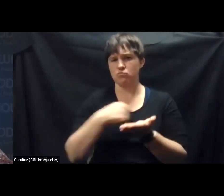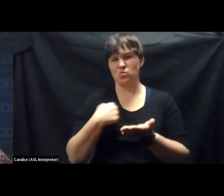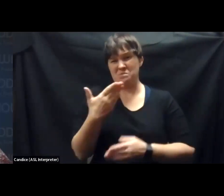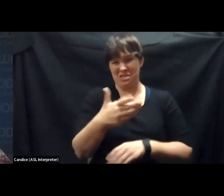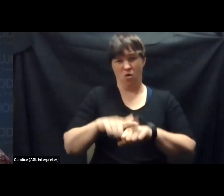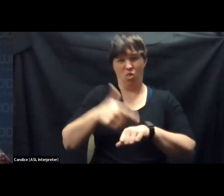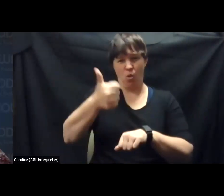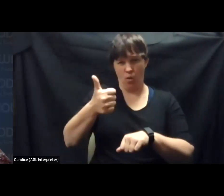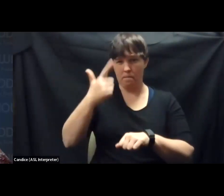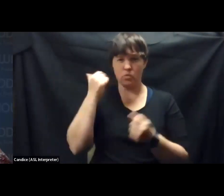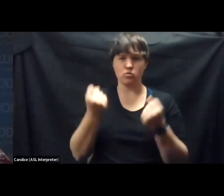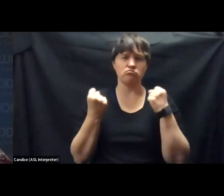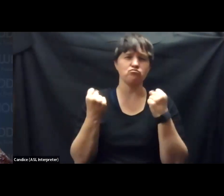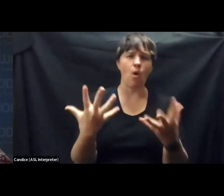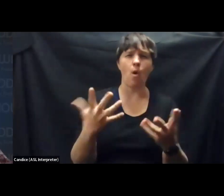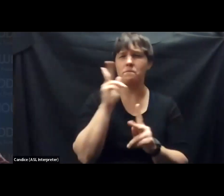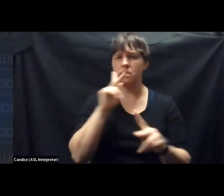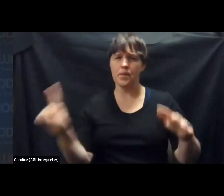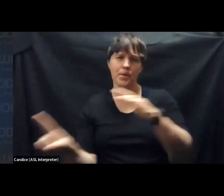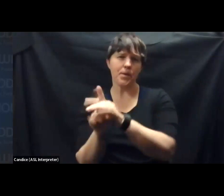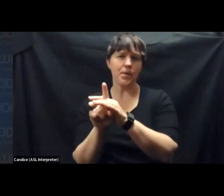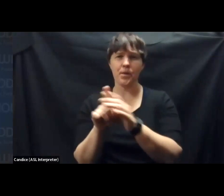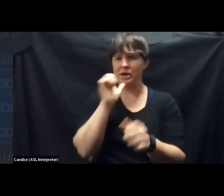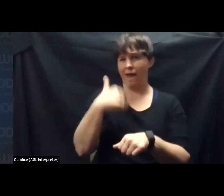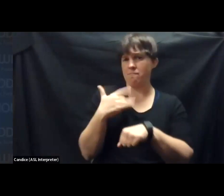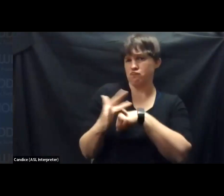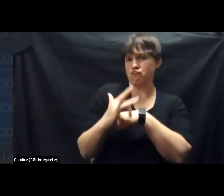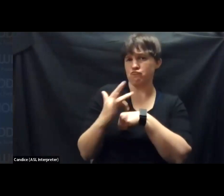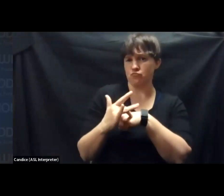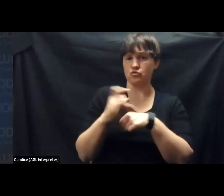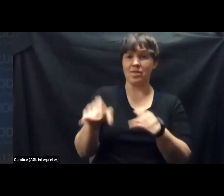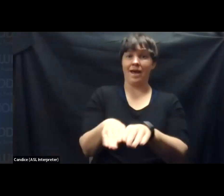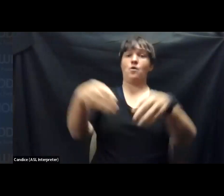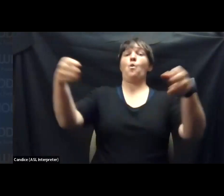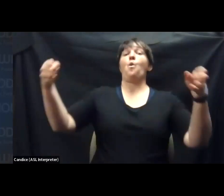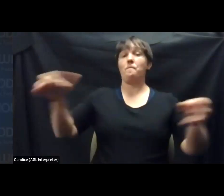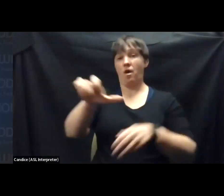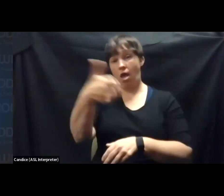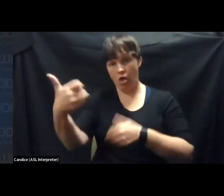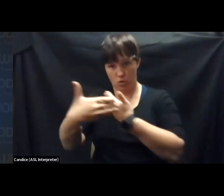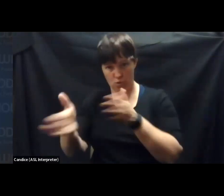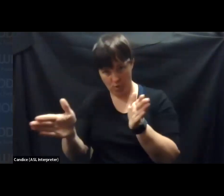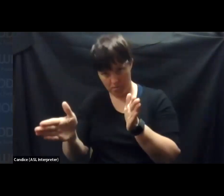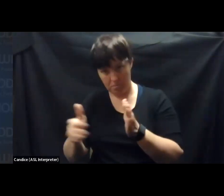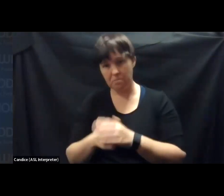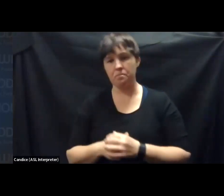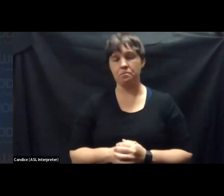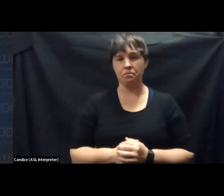there longer because there were so many people that showed up. They didn't have enough room. So they had to open up another room.